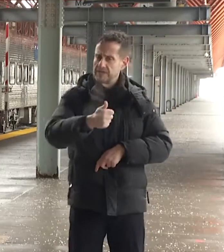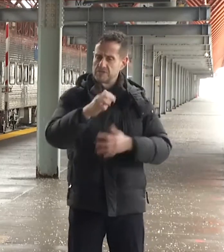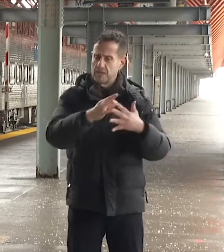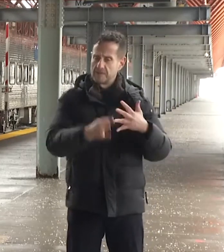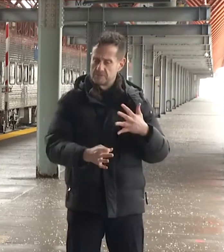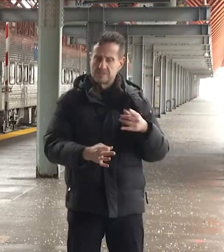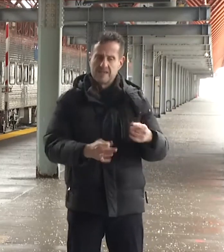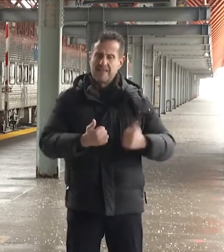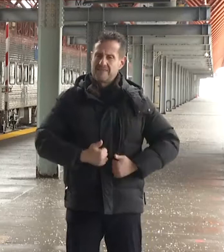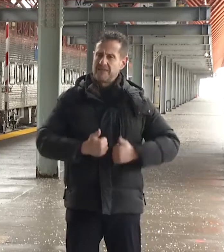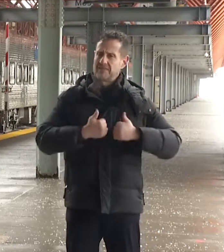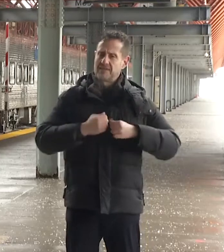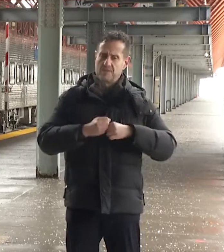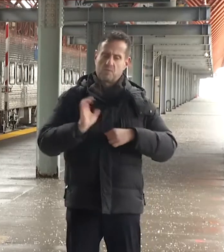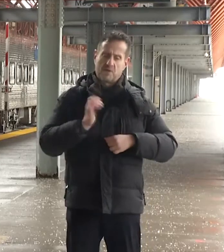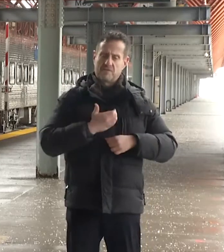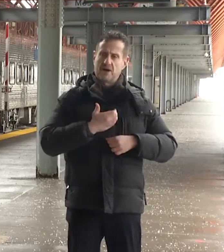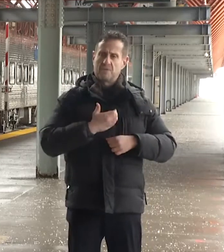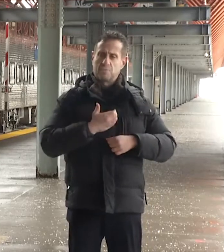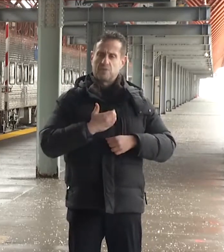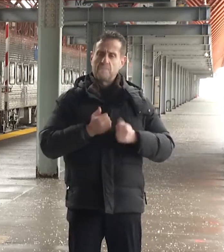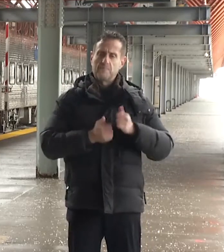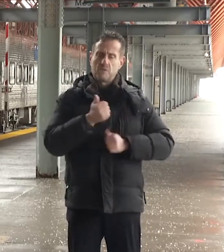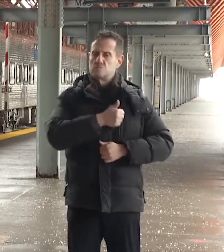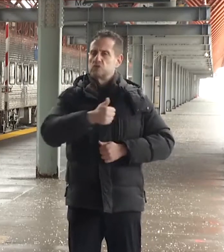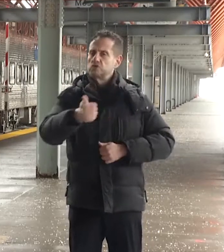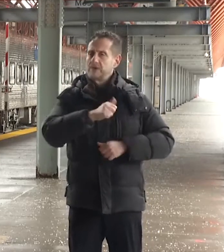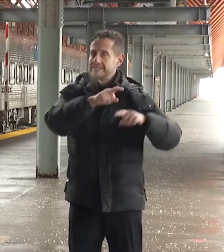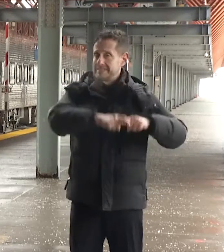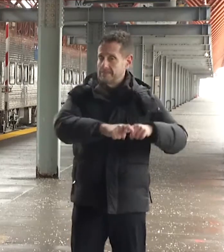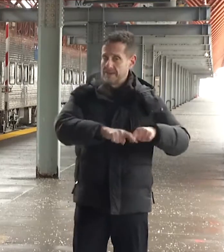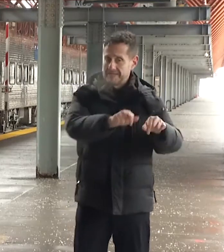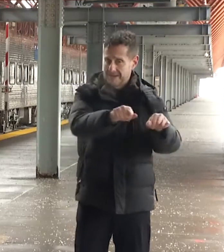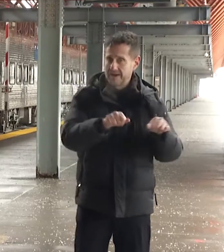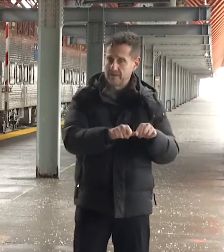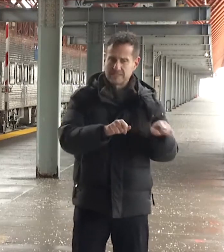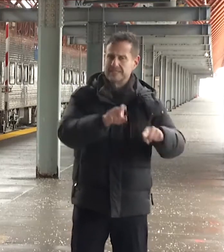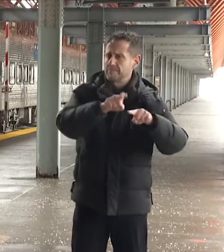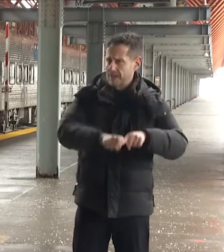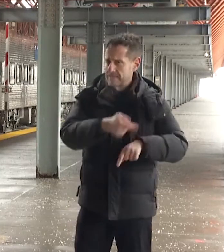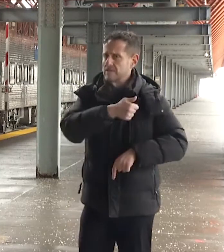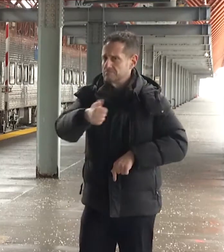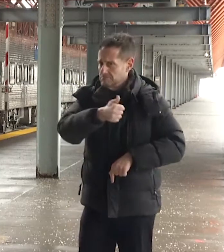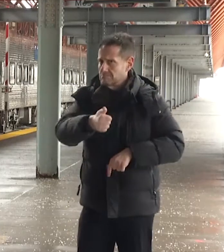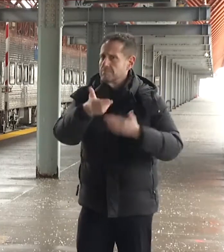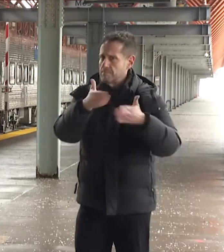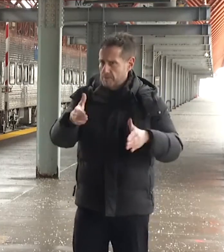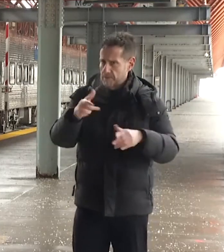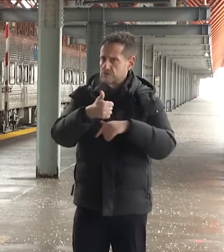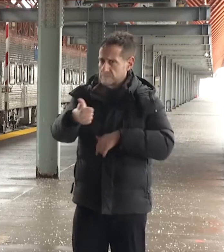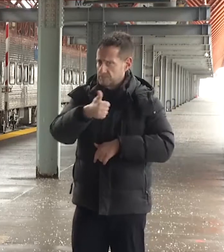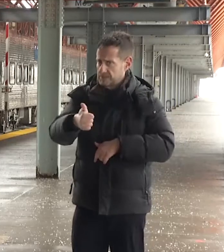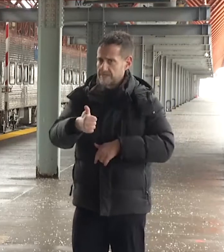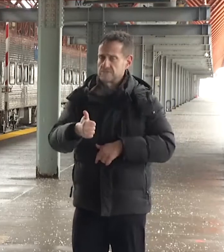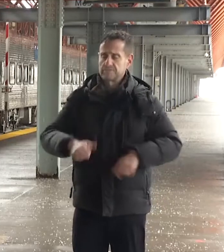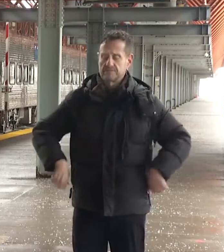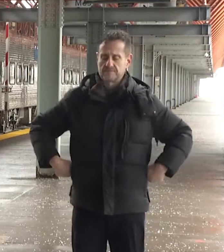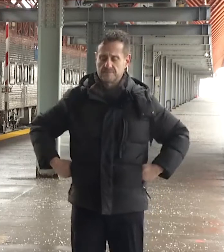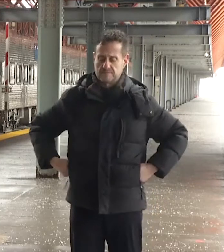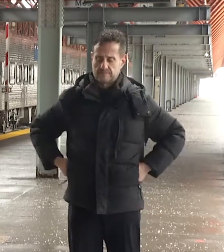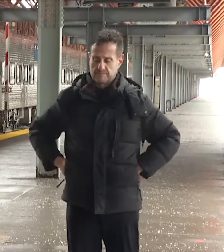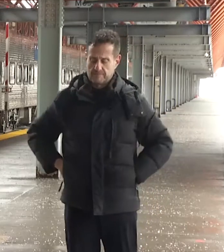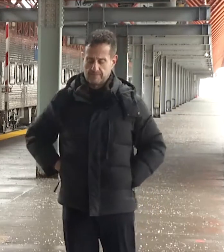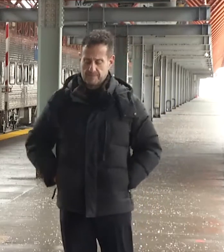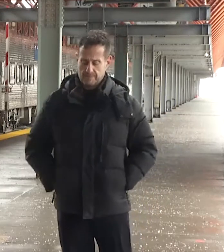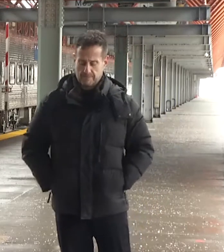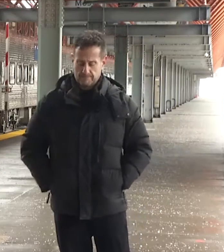and live in one of the county's most transit-dependent regions of Cook County. Access to